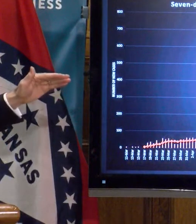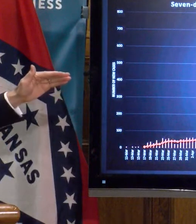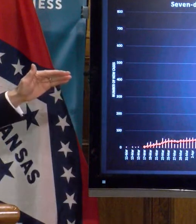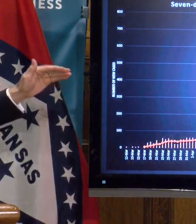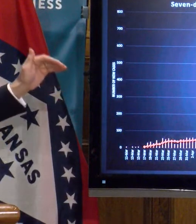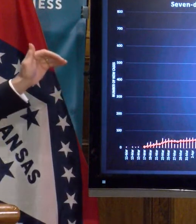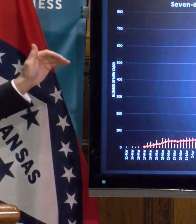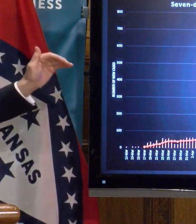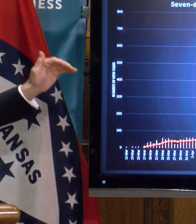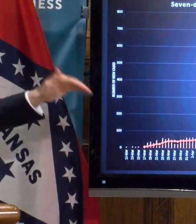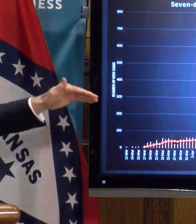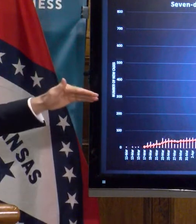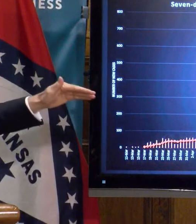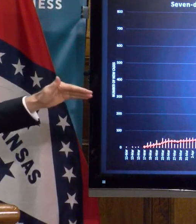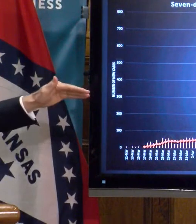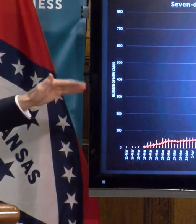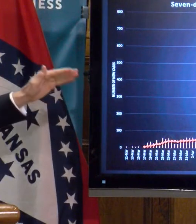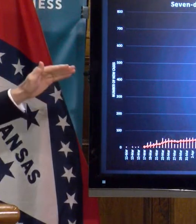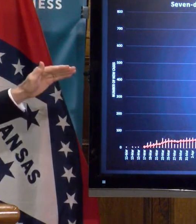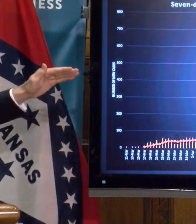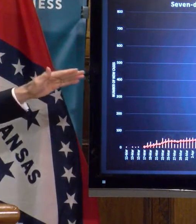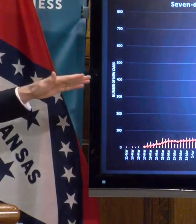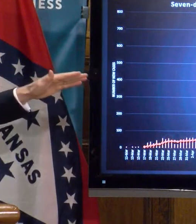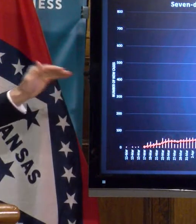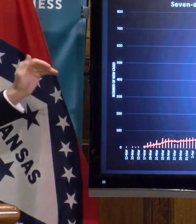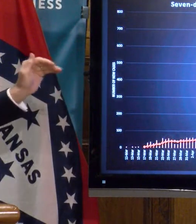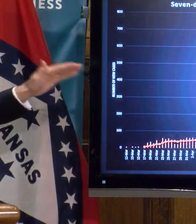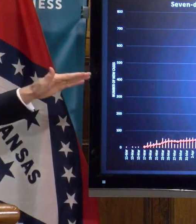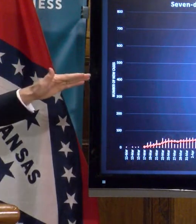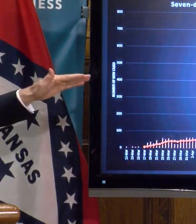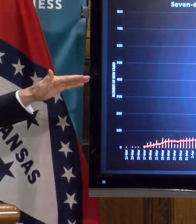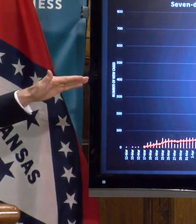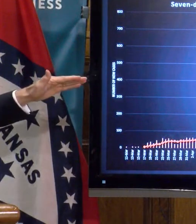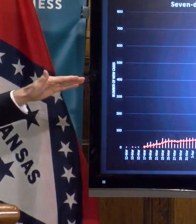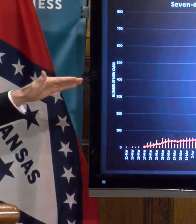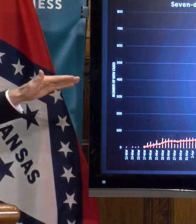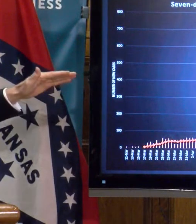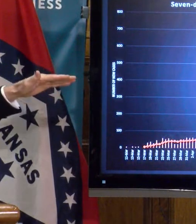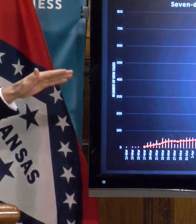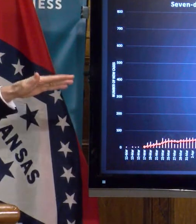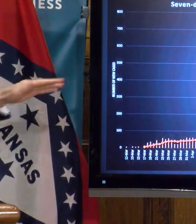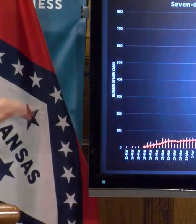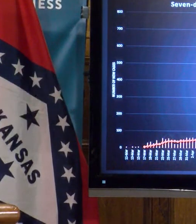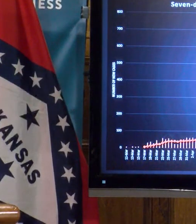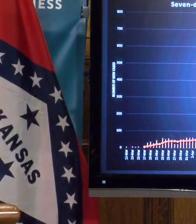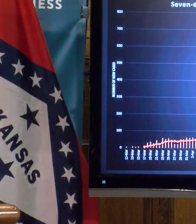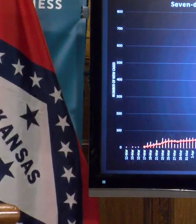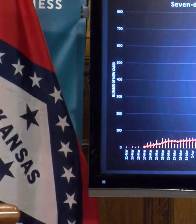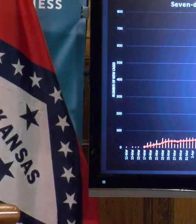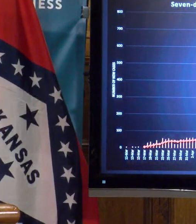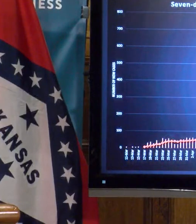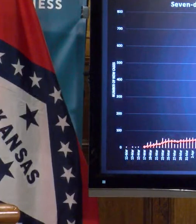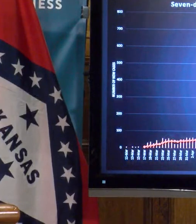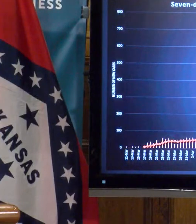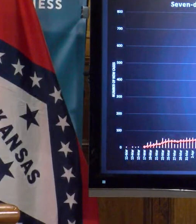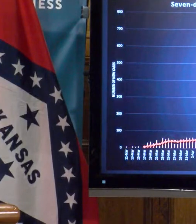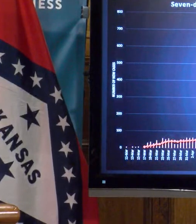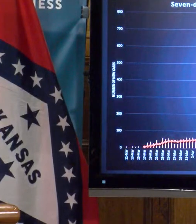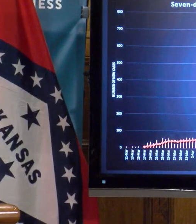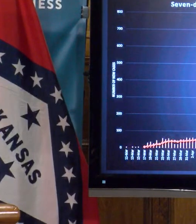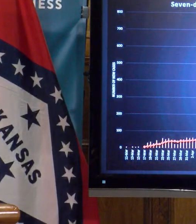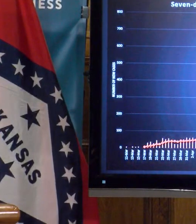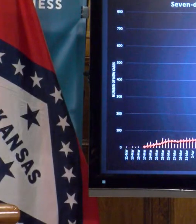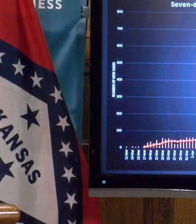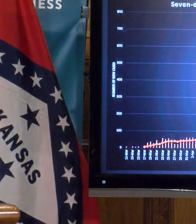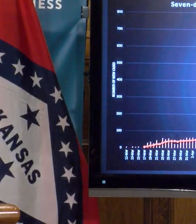We want to see that on a downward trend. Right now it's more on a flat trend, but we've got some work to do